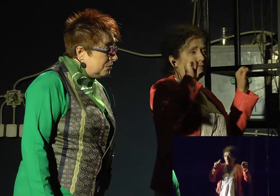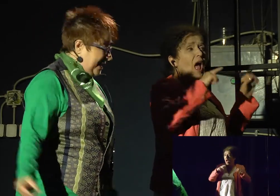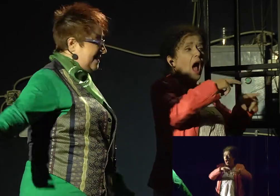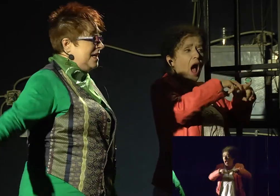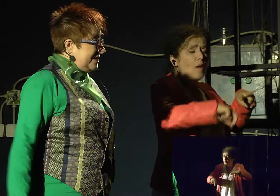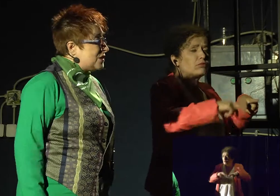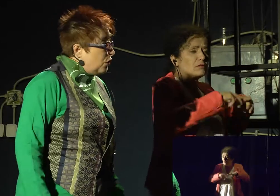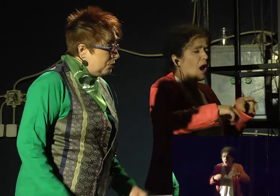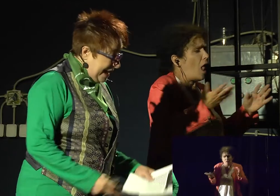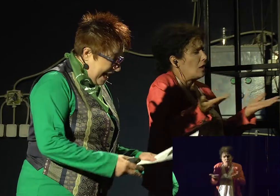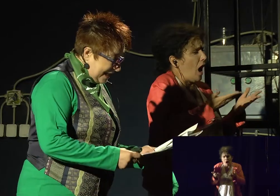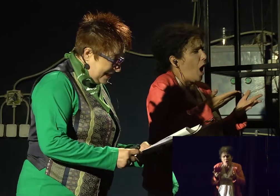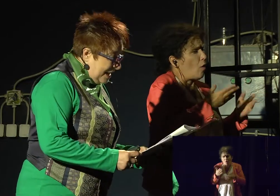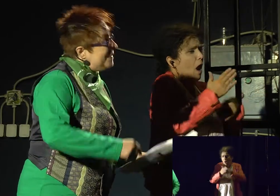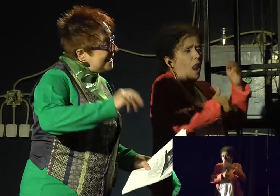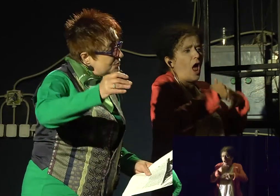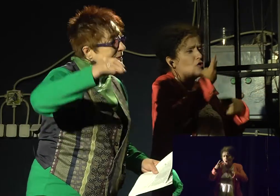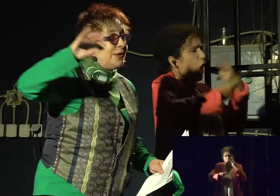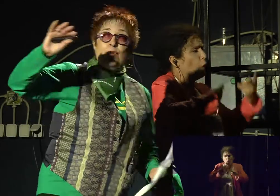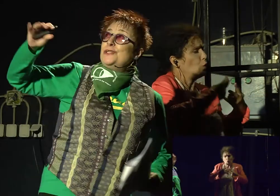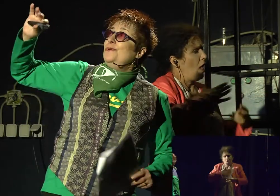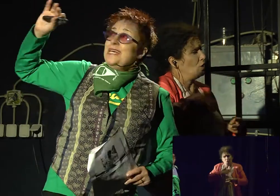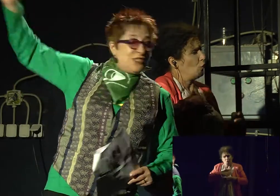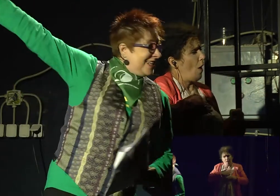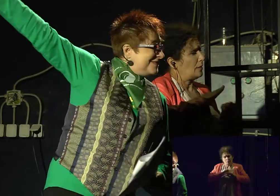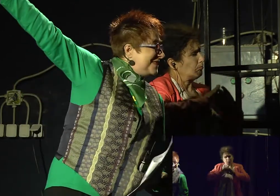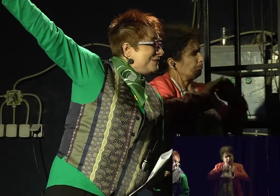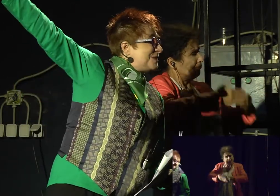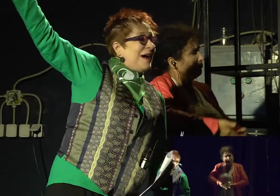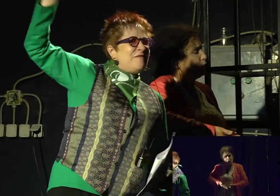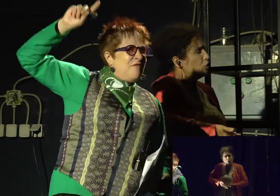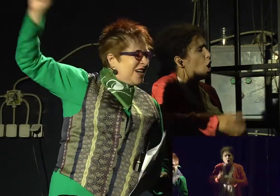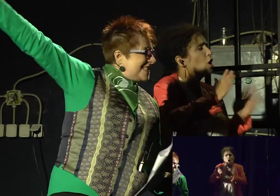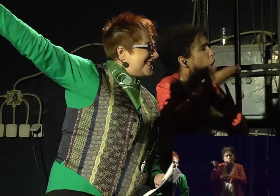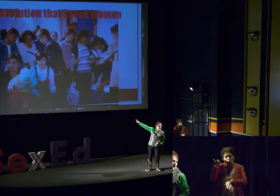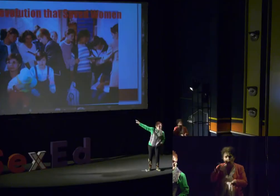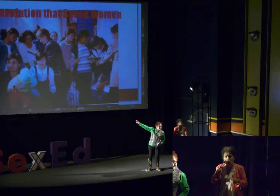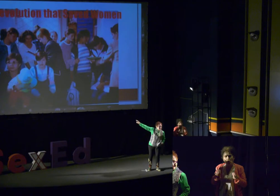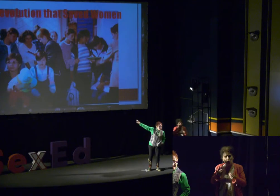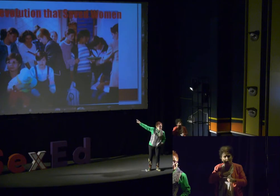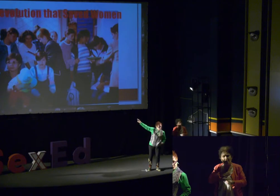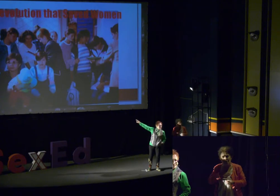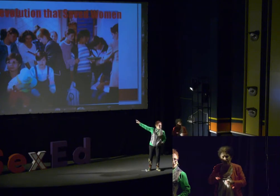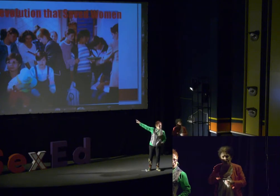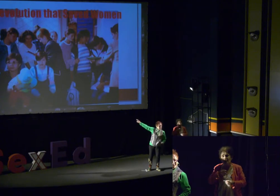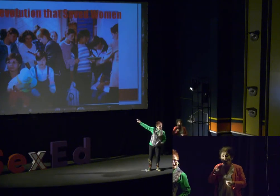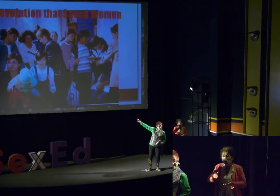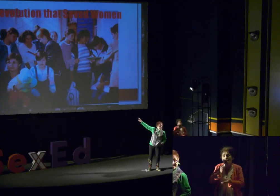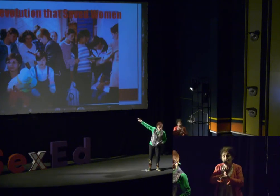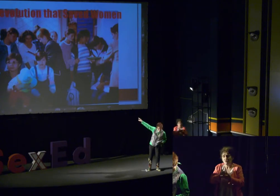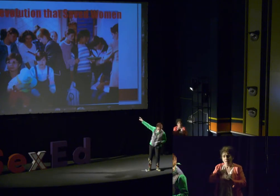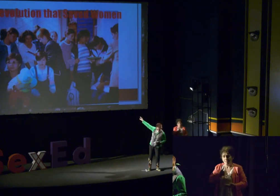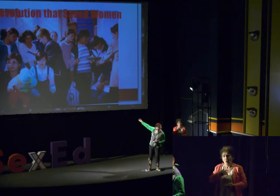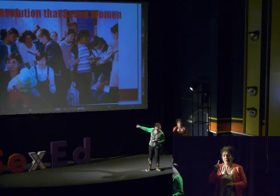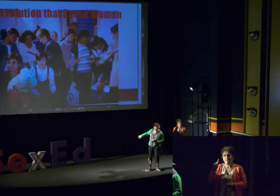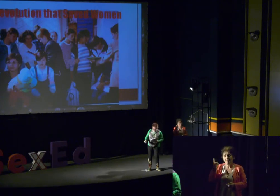control, because that's all we had. But that's when we also started, that was my first advocacy campaign, Women Choosing Health,